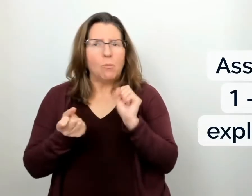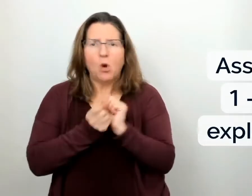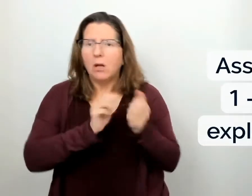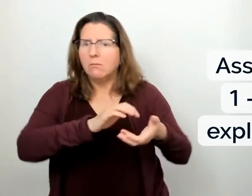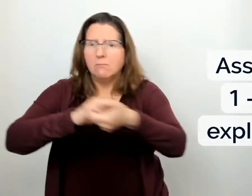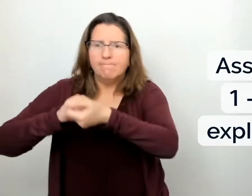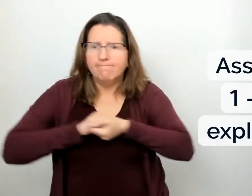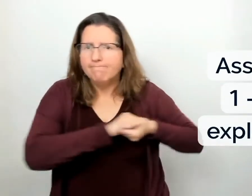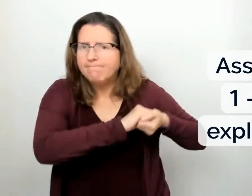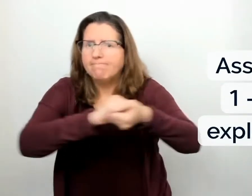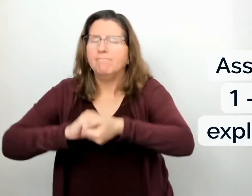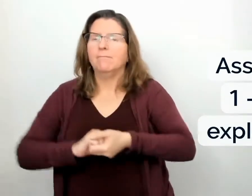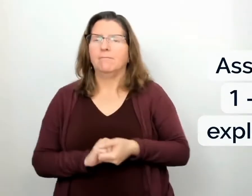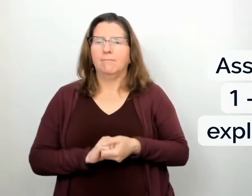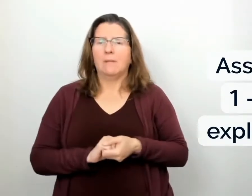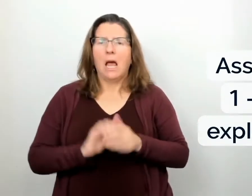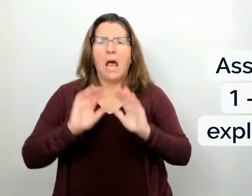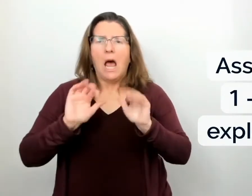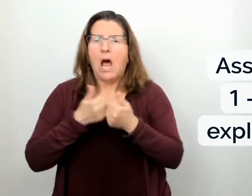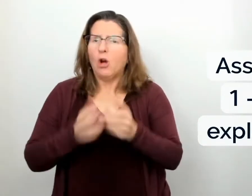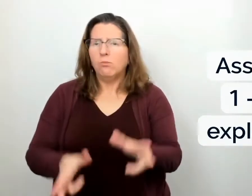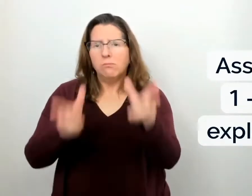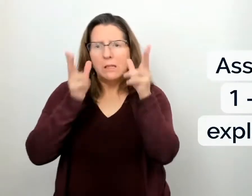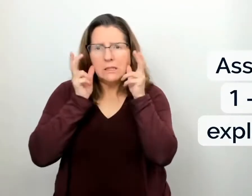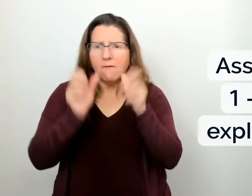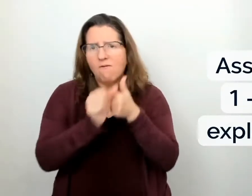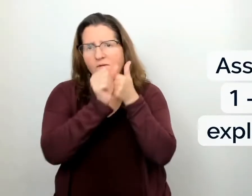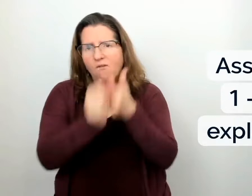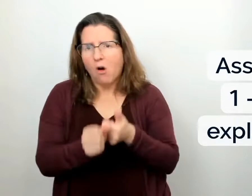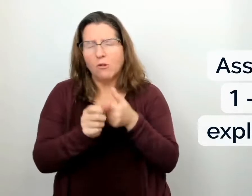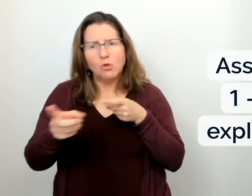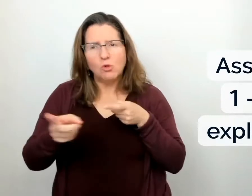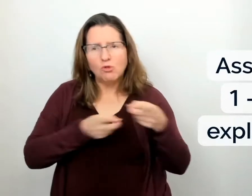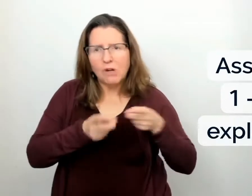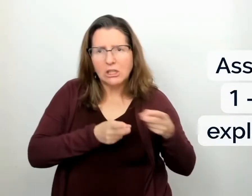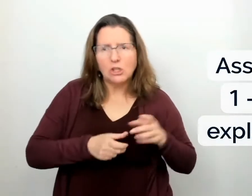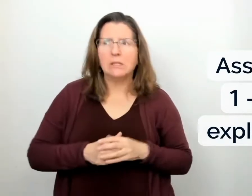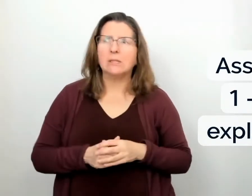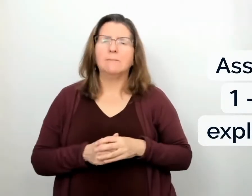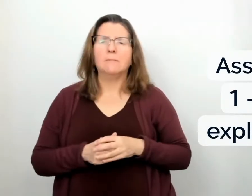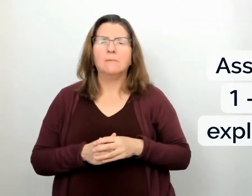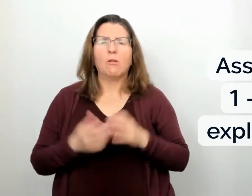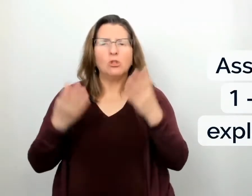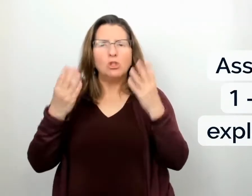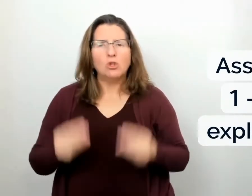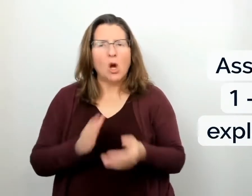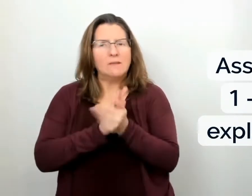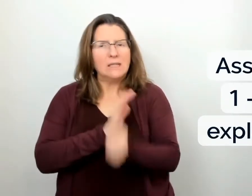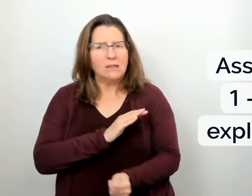well do you work in teams, how well you follow directions. Think about soft